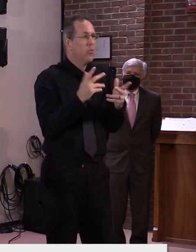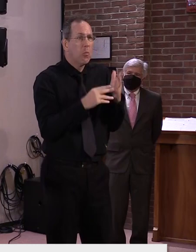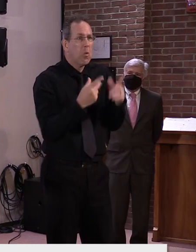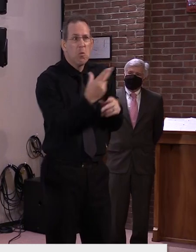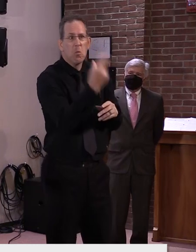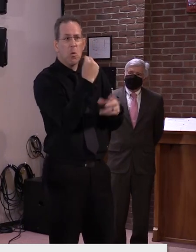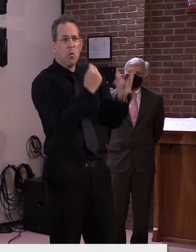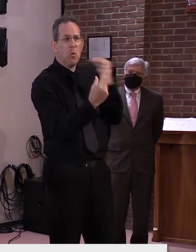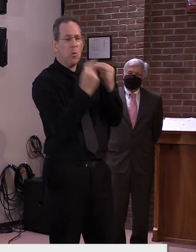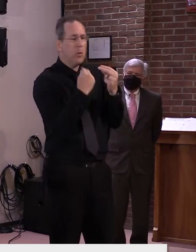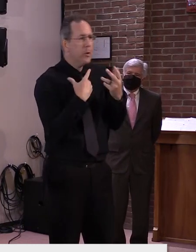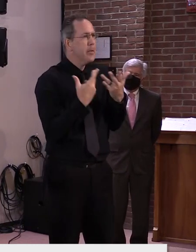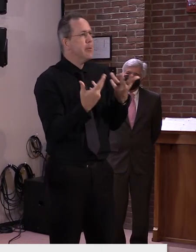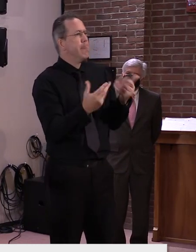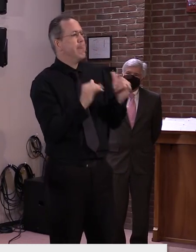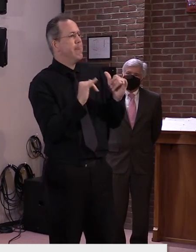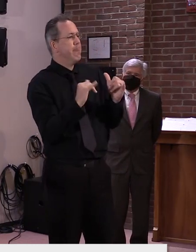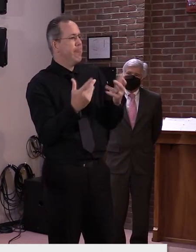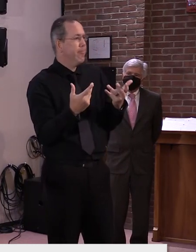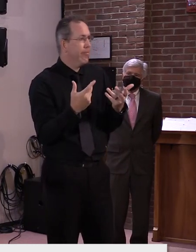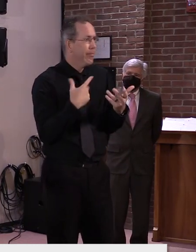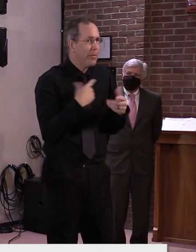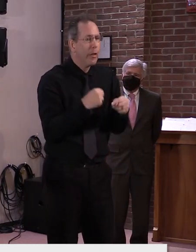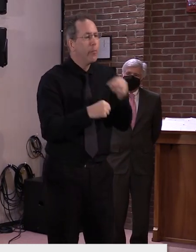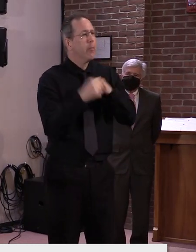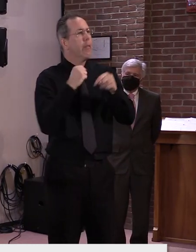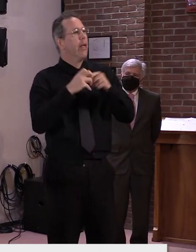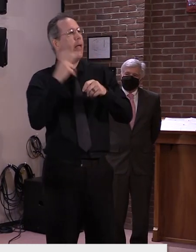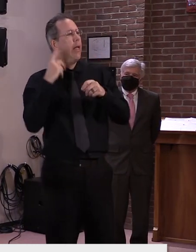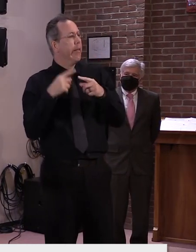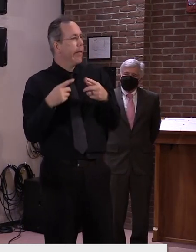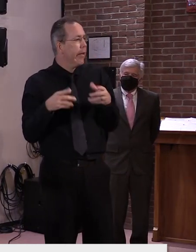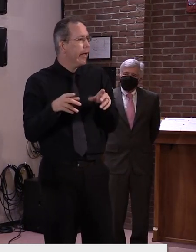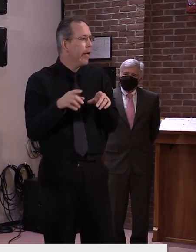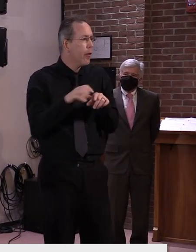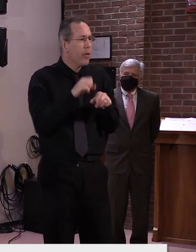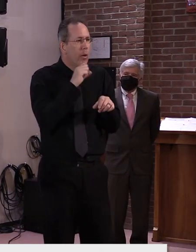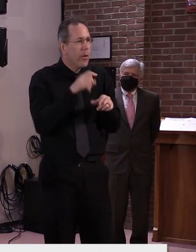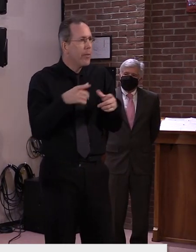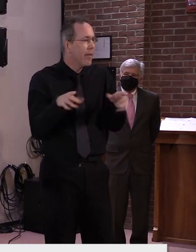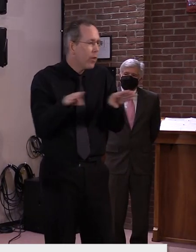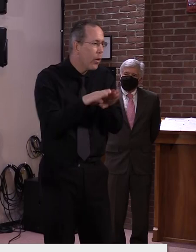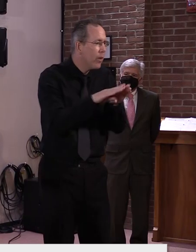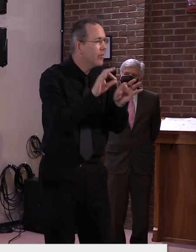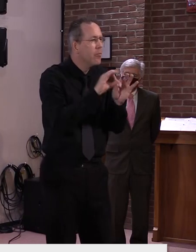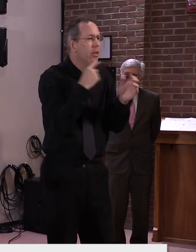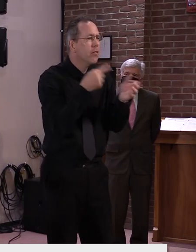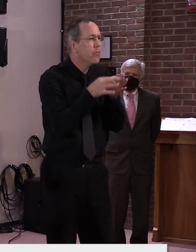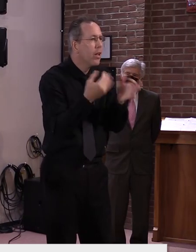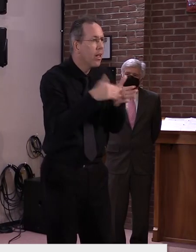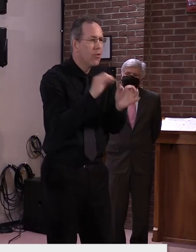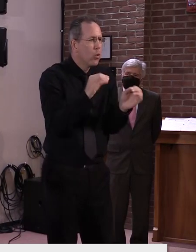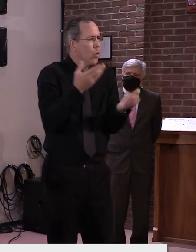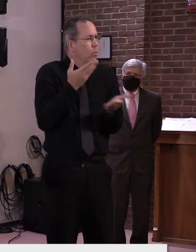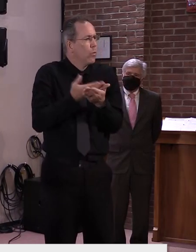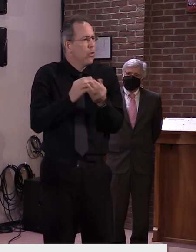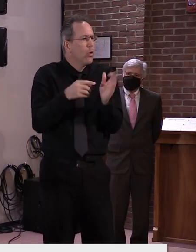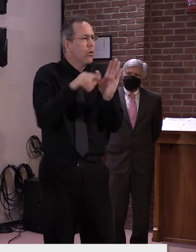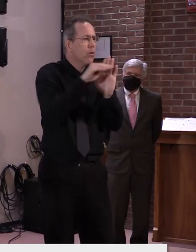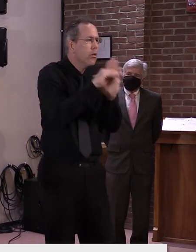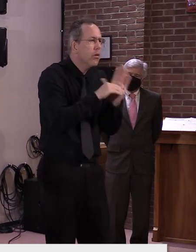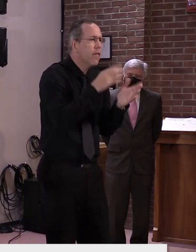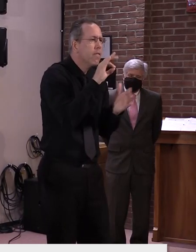time. So we'll never be able to prove or disprove that, but I can show the numbers